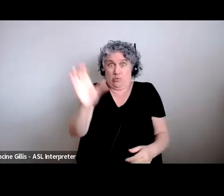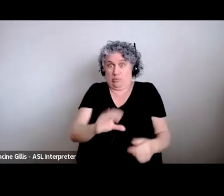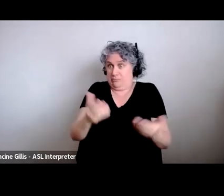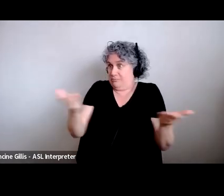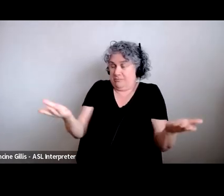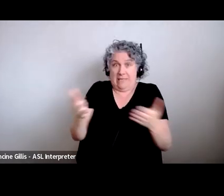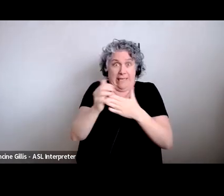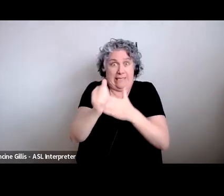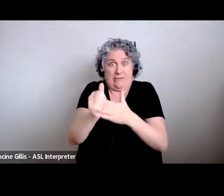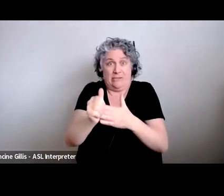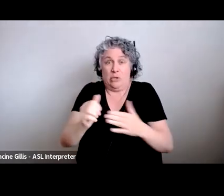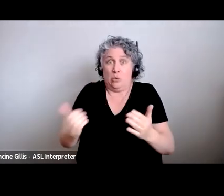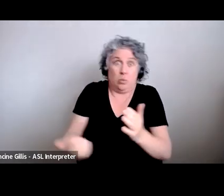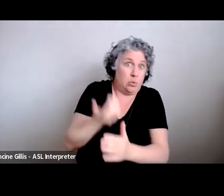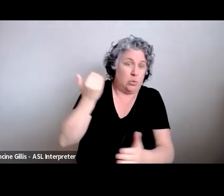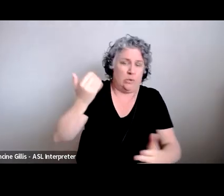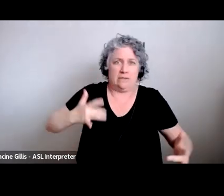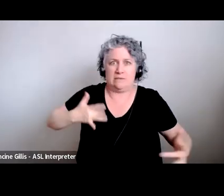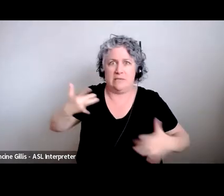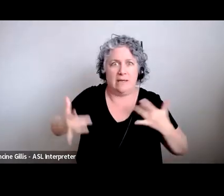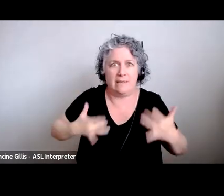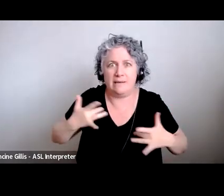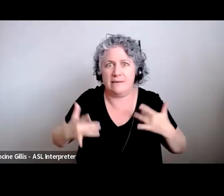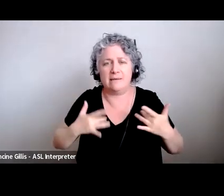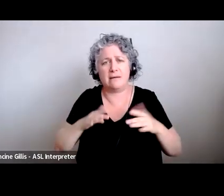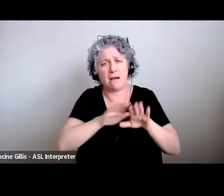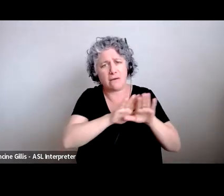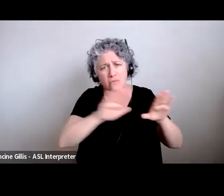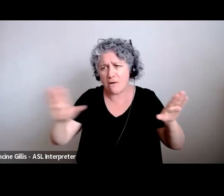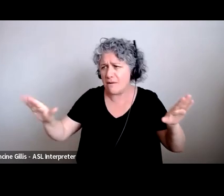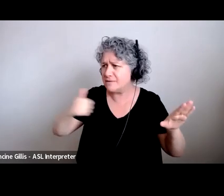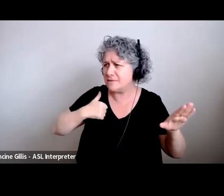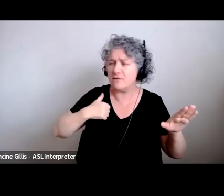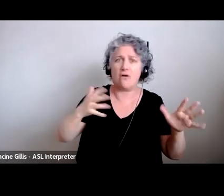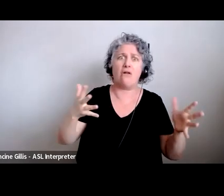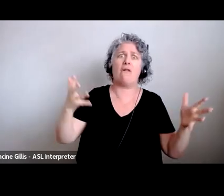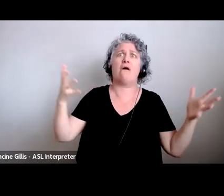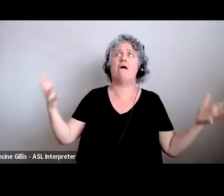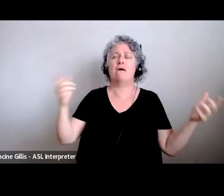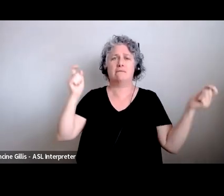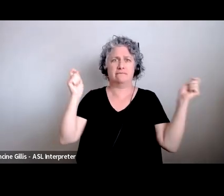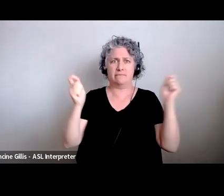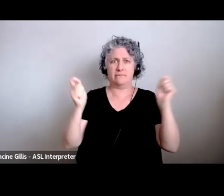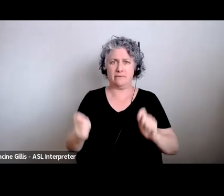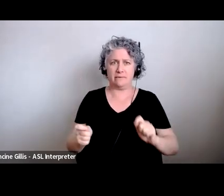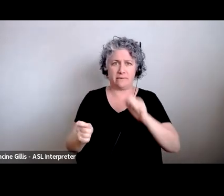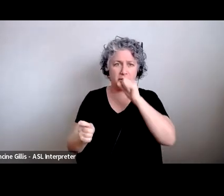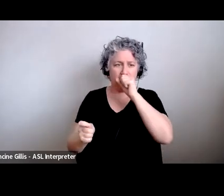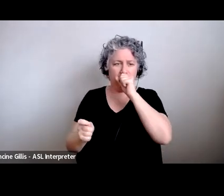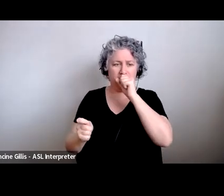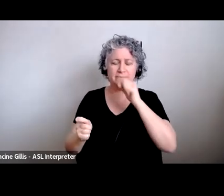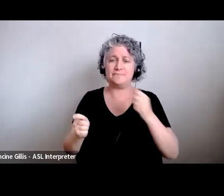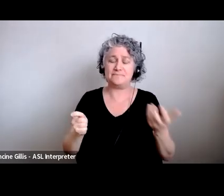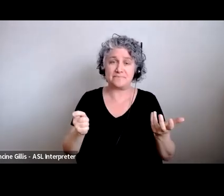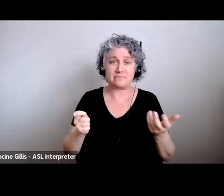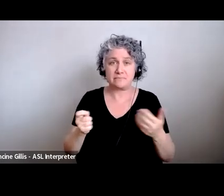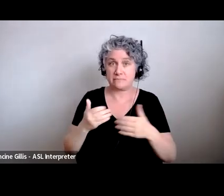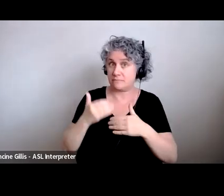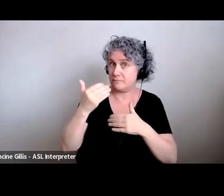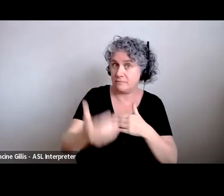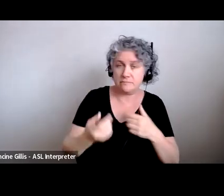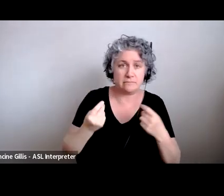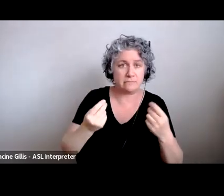it's very exciting. And across the country, we've seen a lot of change. And I think that, you know, in terms of what's next and the